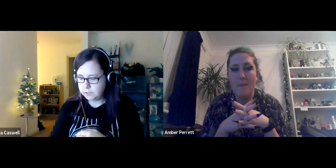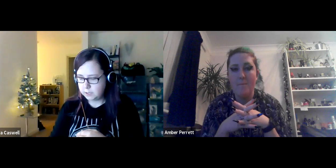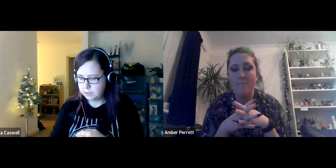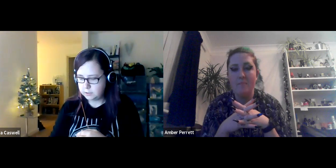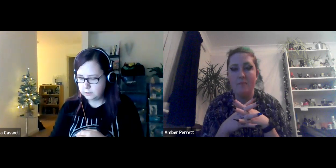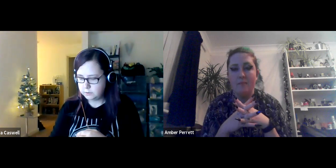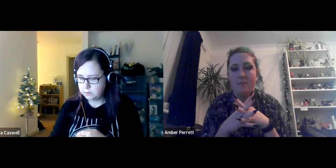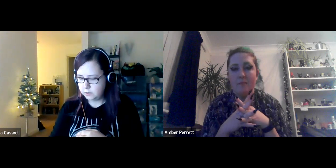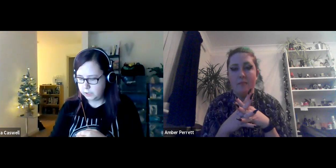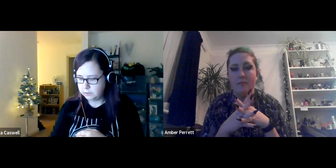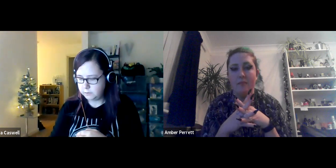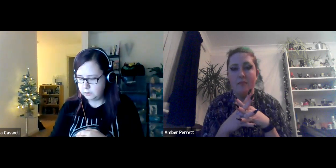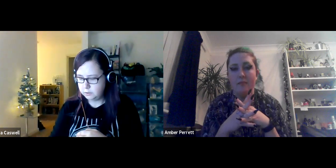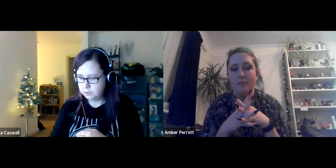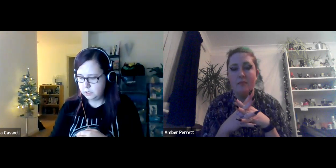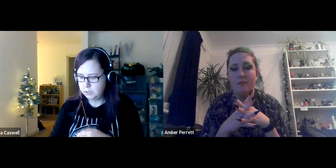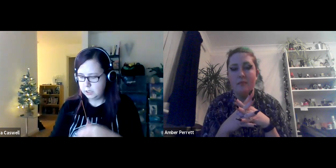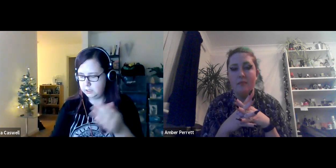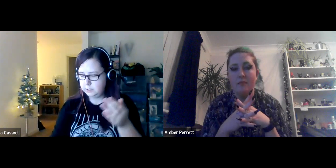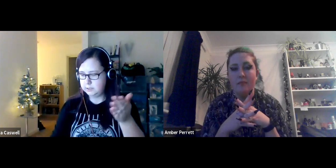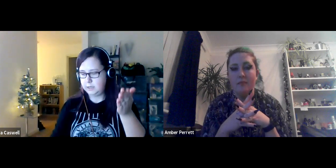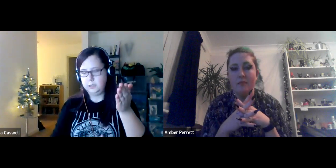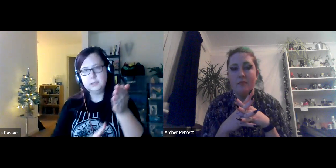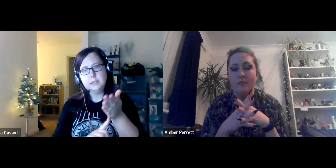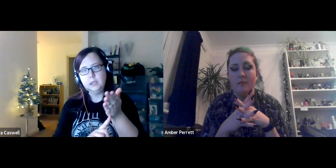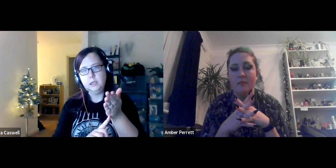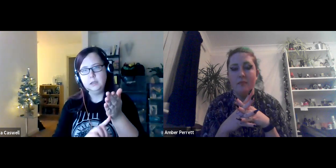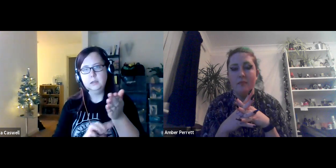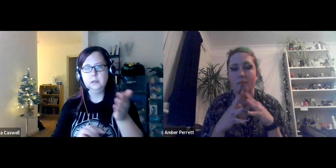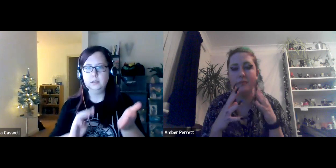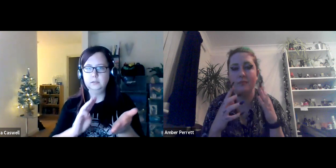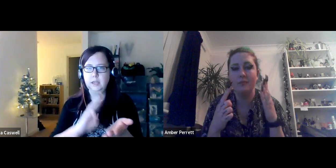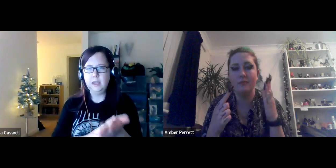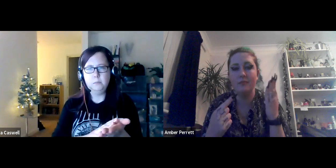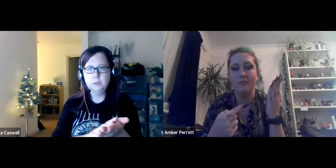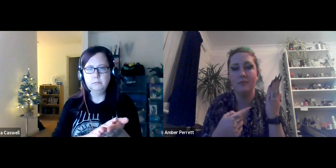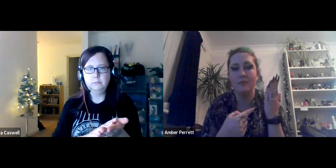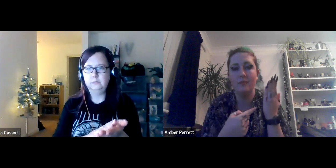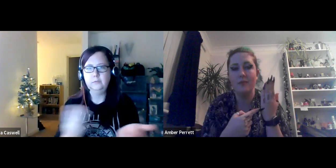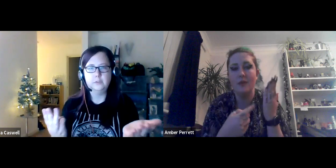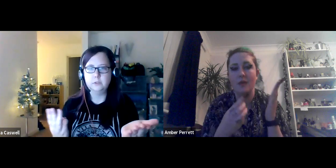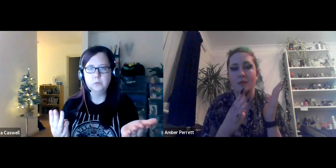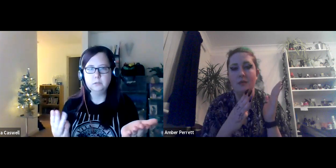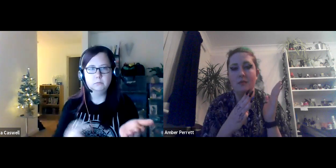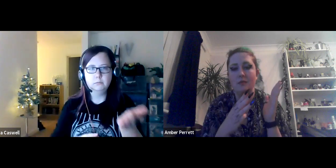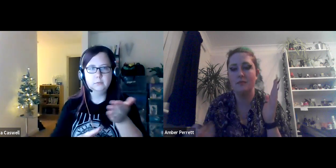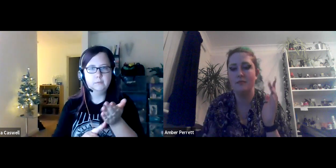Thursday is slightly different. It's a T and an M for some reason.